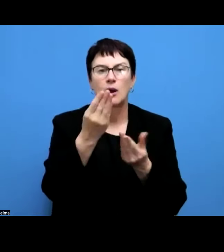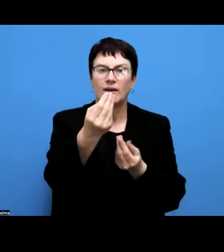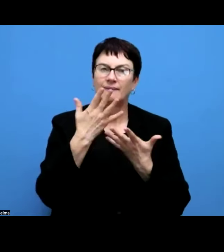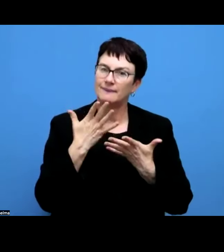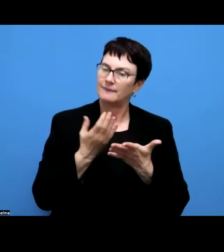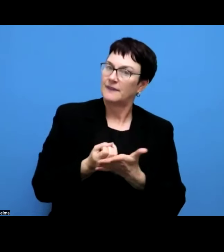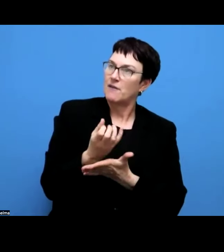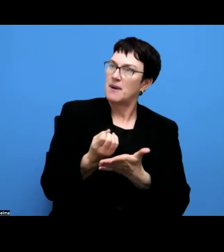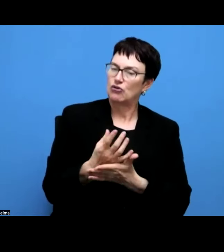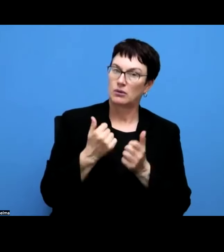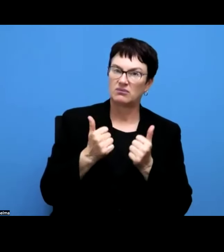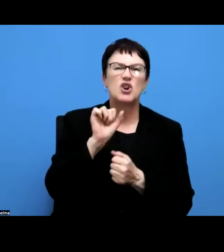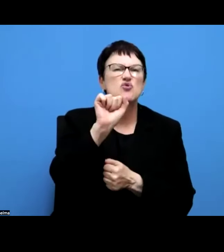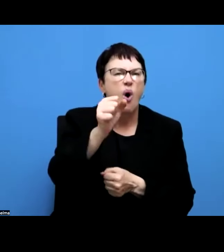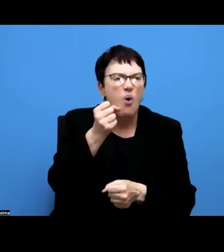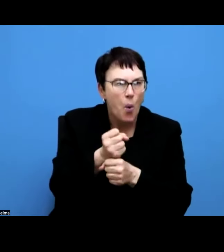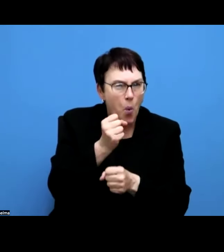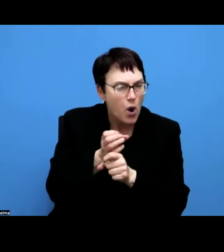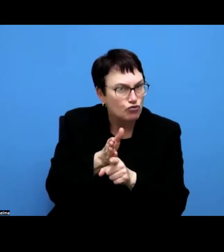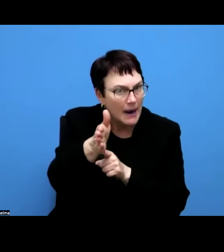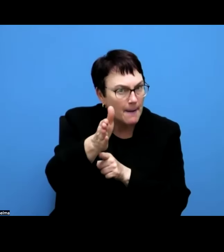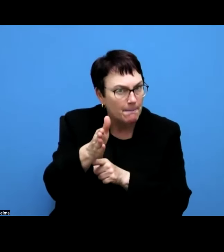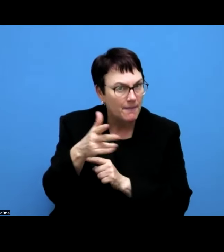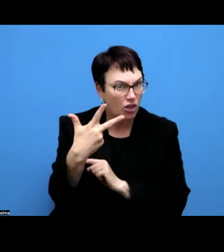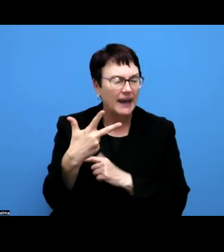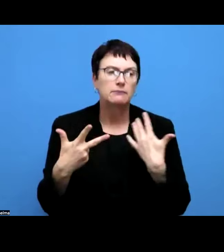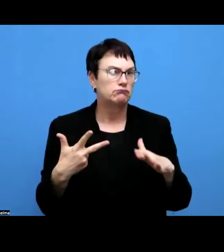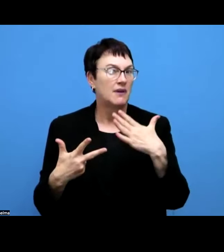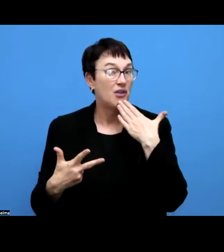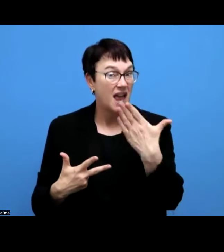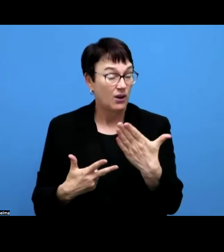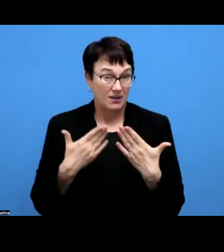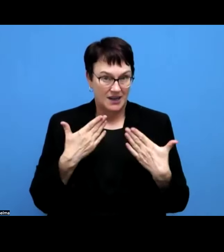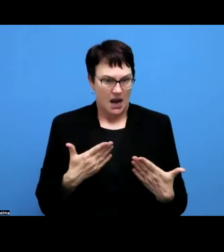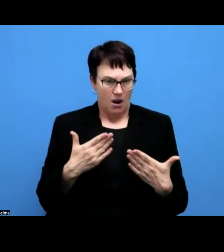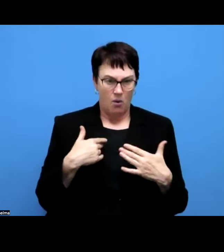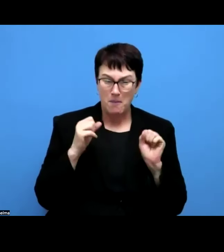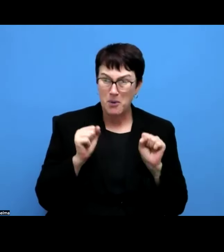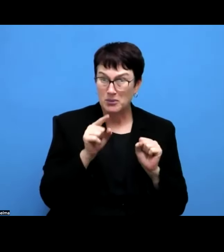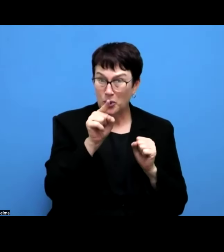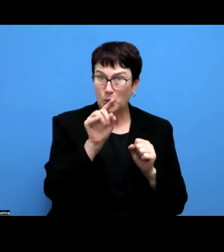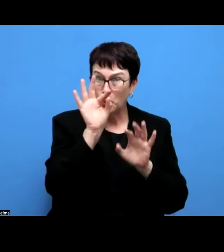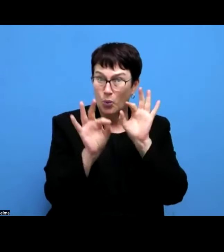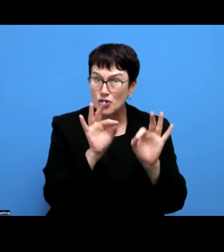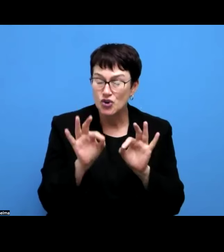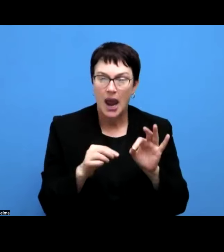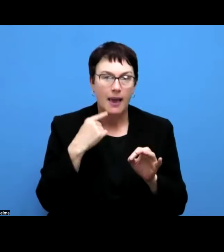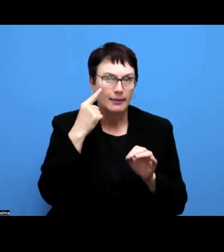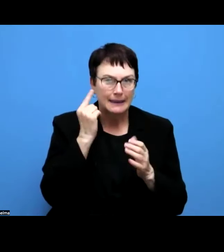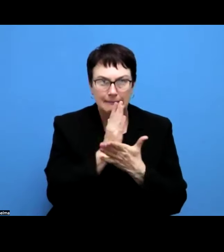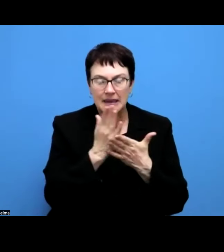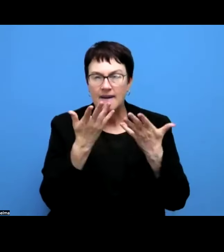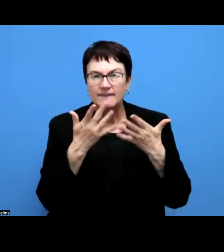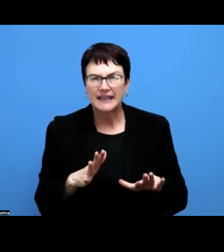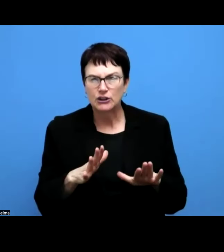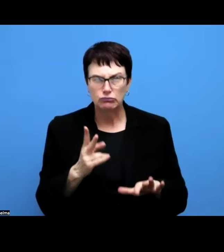stream. For those of you who had questions, I hope that you have been following the Q&A box where some questions were